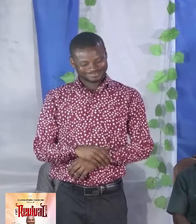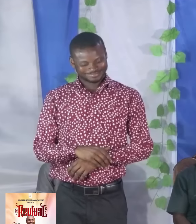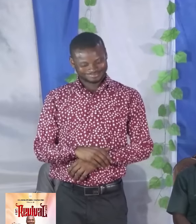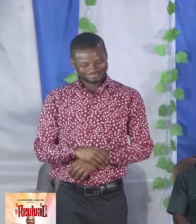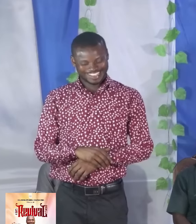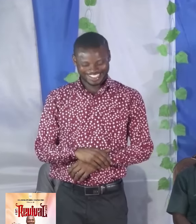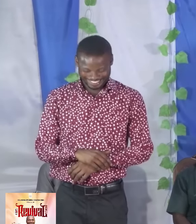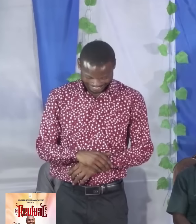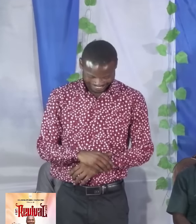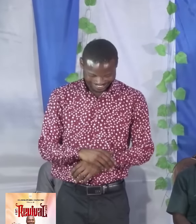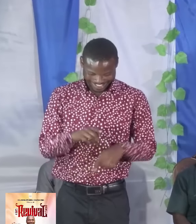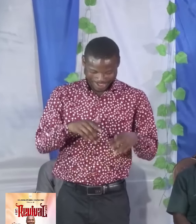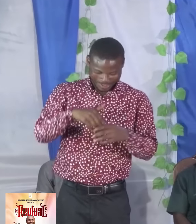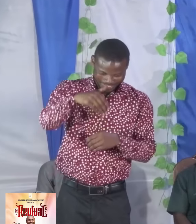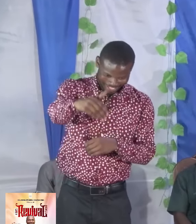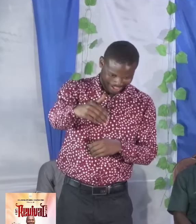na michiri.